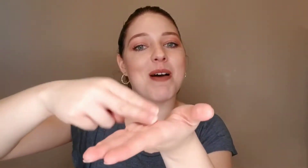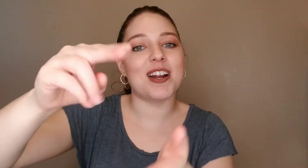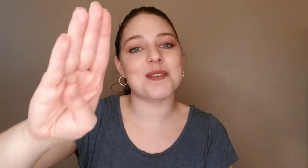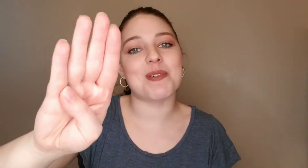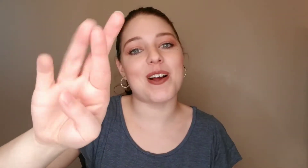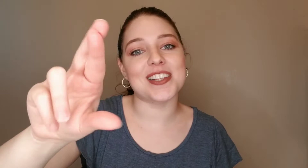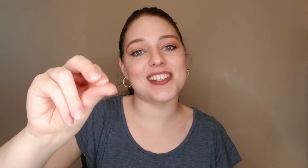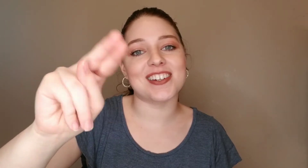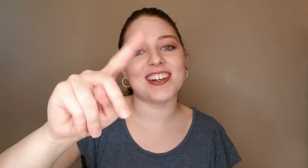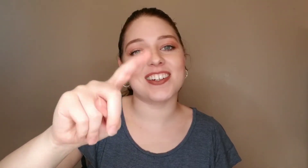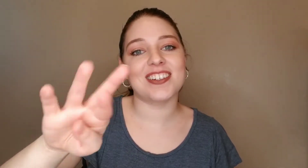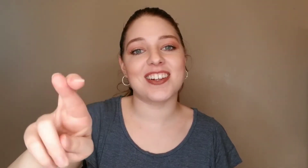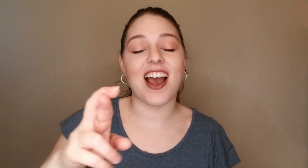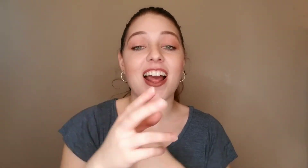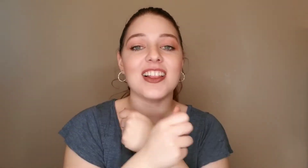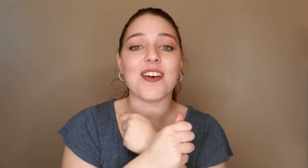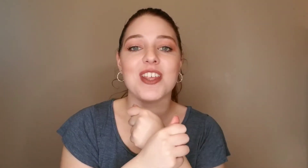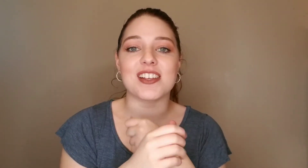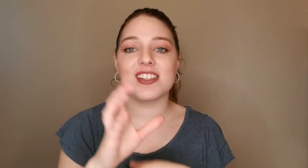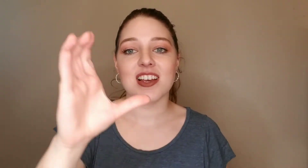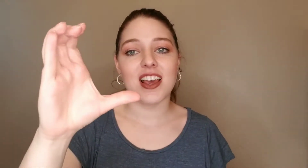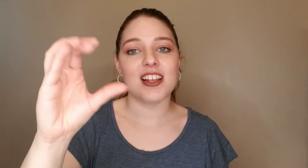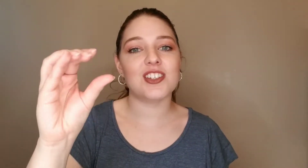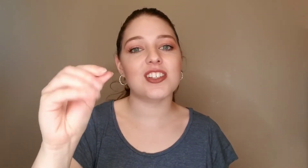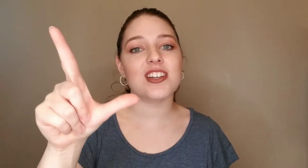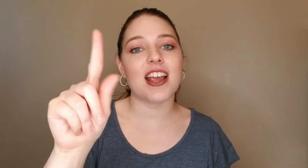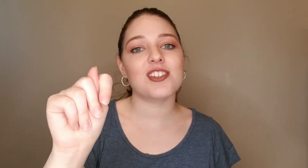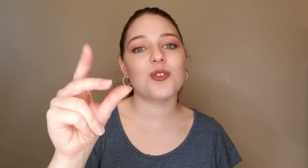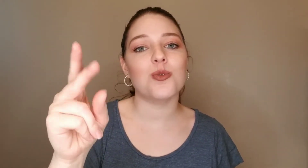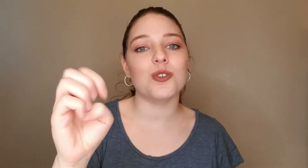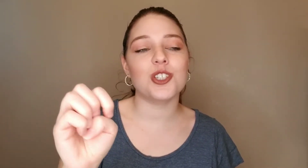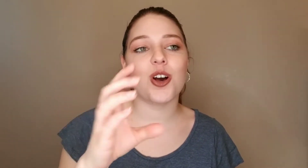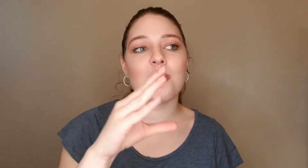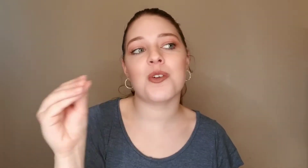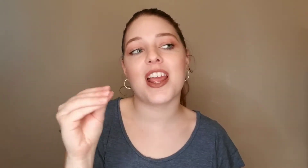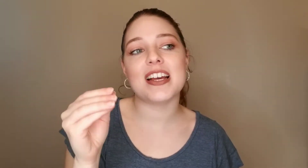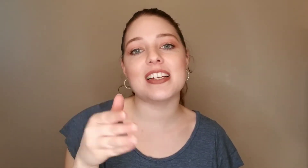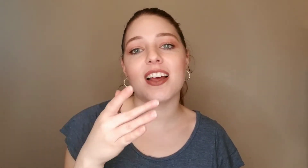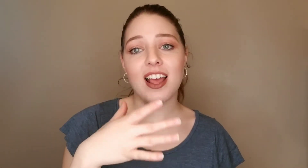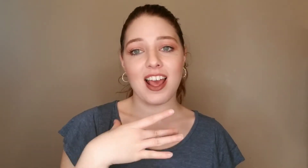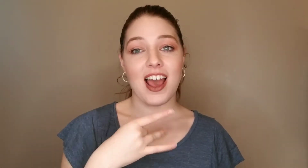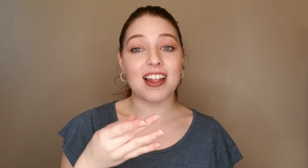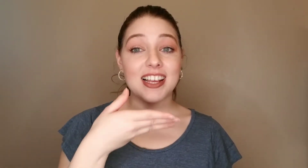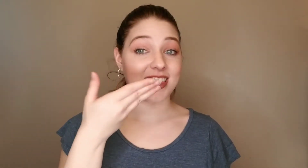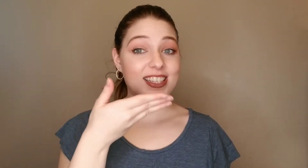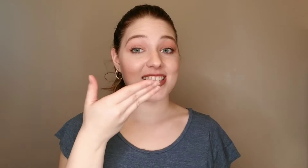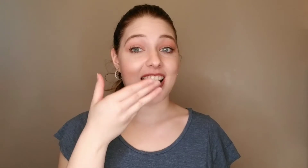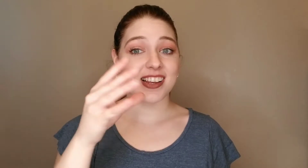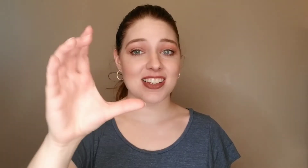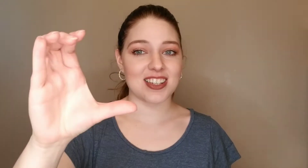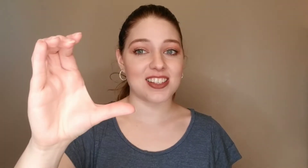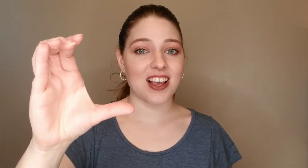Butter Bronzer. I love this. It's just a nice cool tone and I like the scent. It's kind